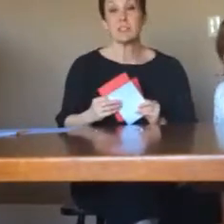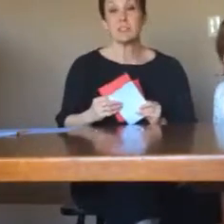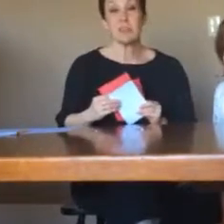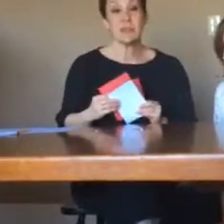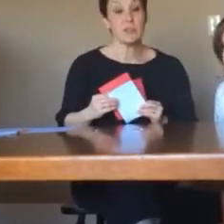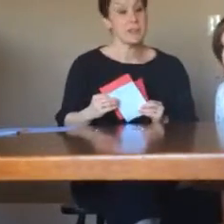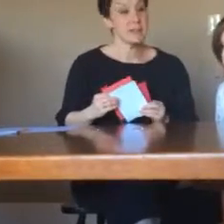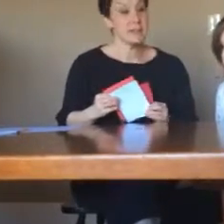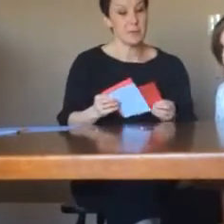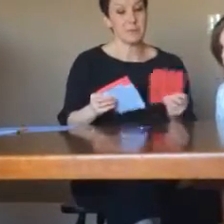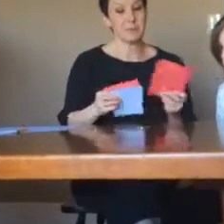she's matching. So,